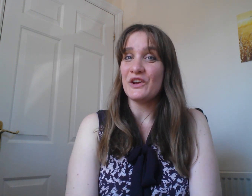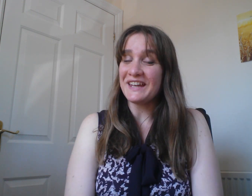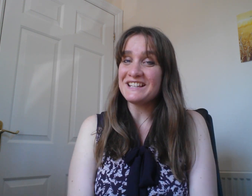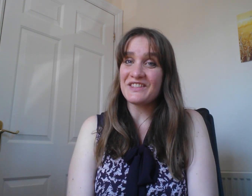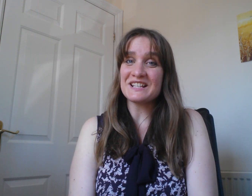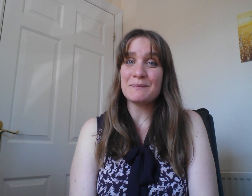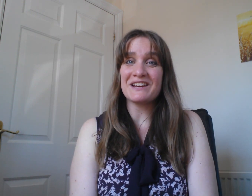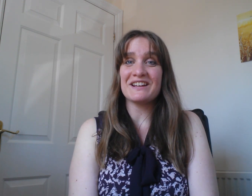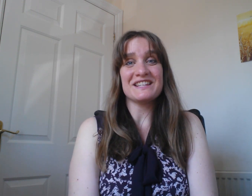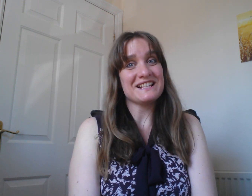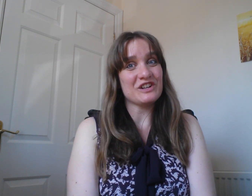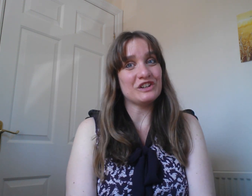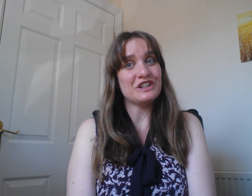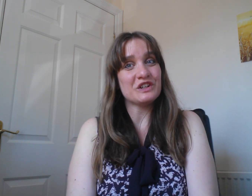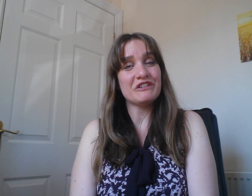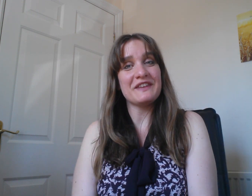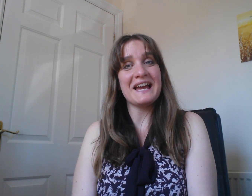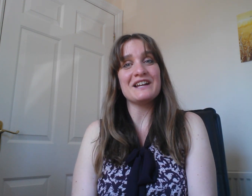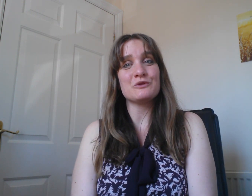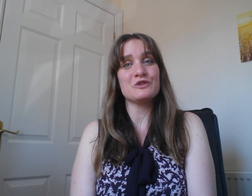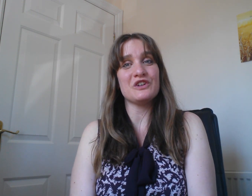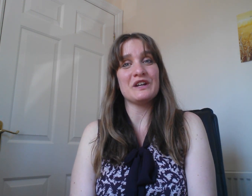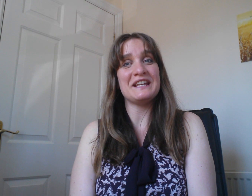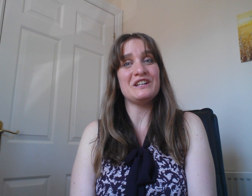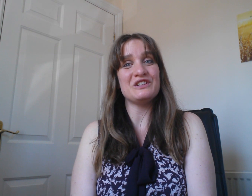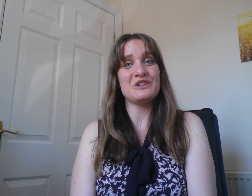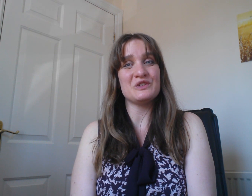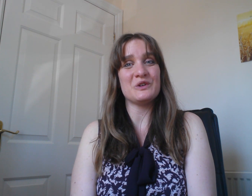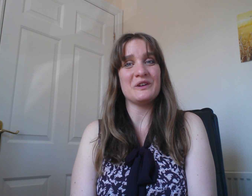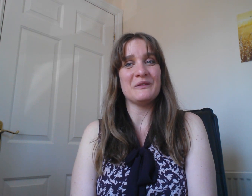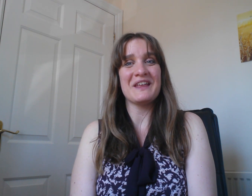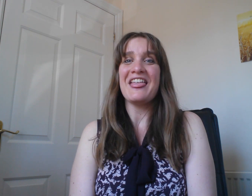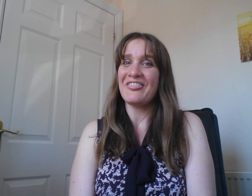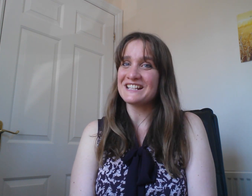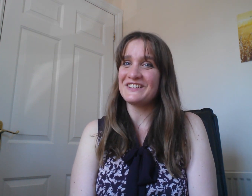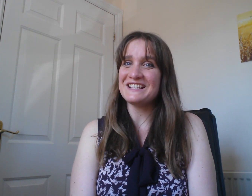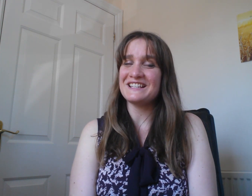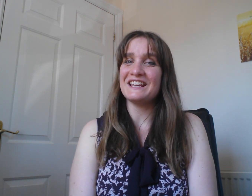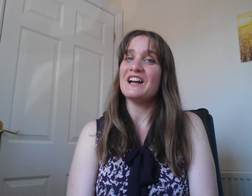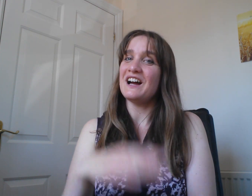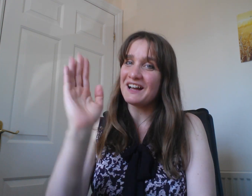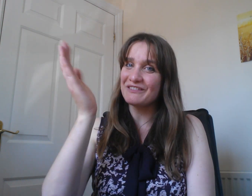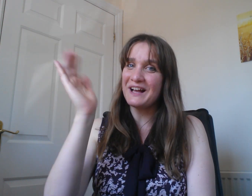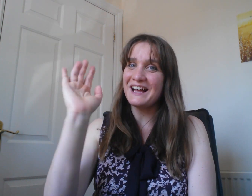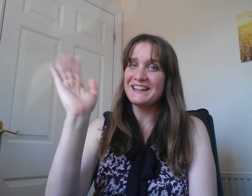Okay, so that's the background to that song, and you can find the actual song in another tutorial. Thanks for listening. Au revoir.